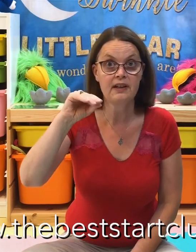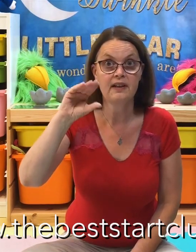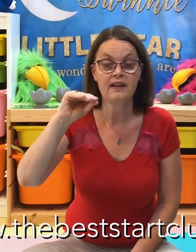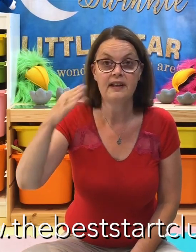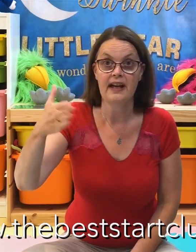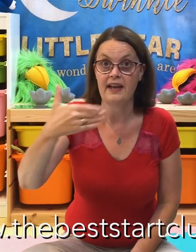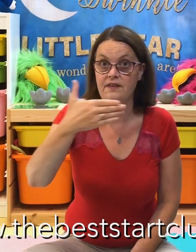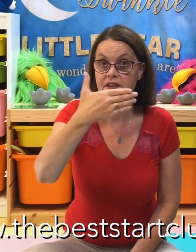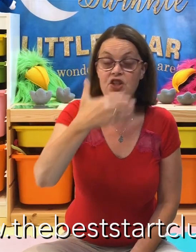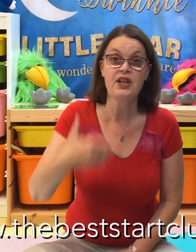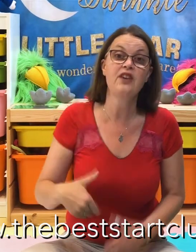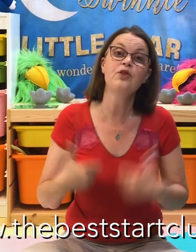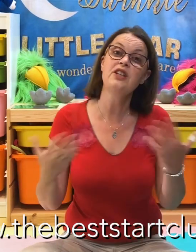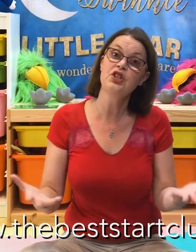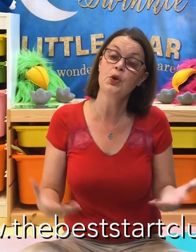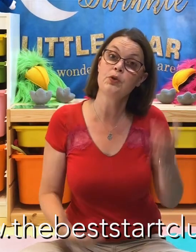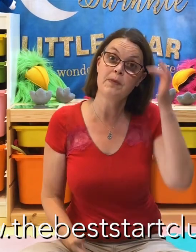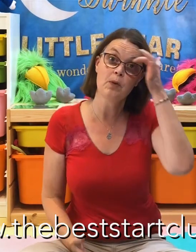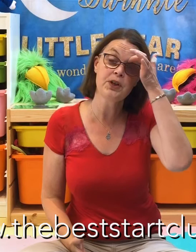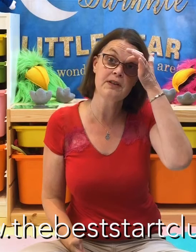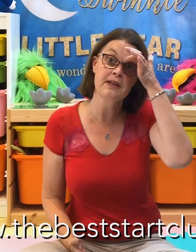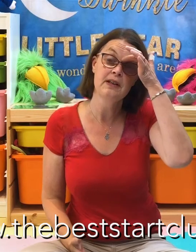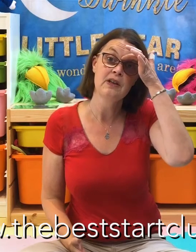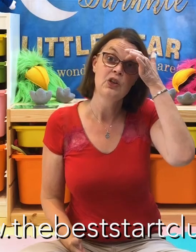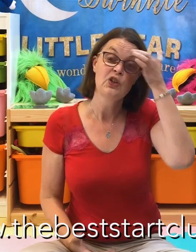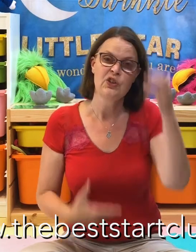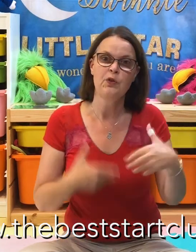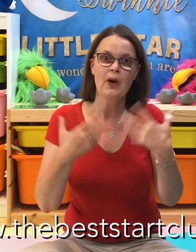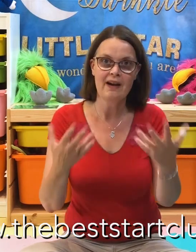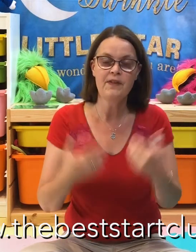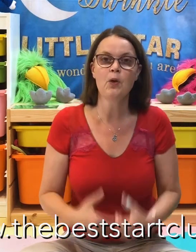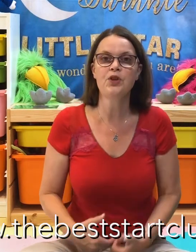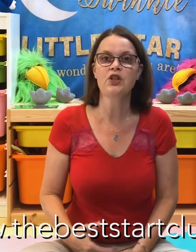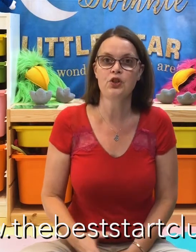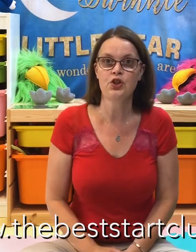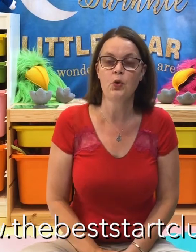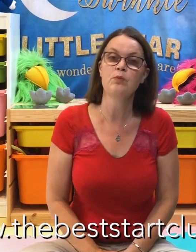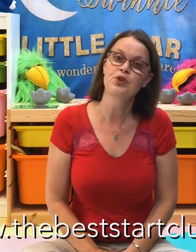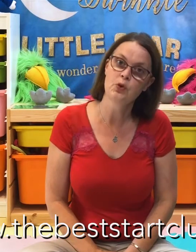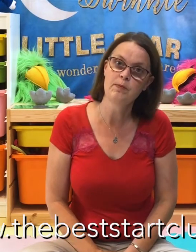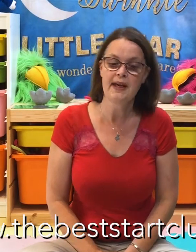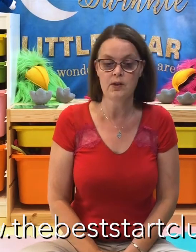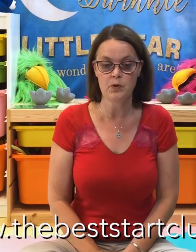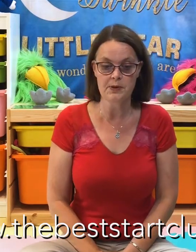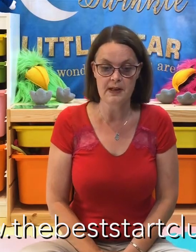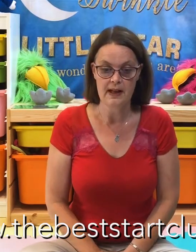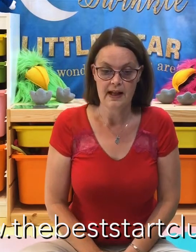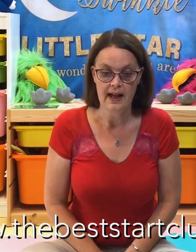So duck and fish, and great to show them the objects. So if you have the objects, just show them the animals.